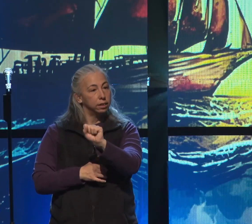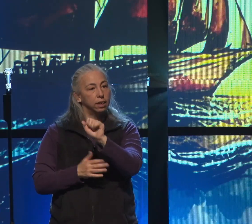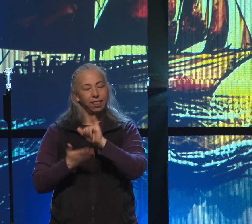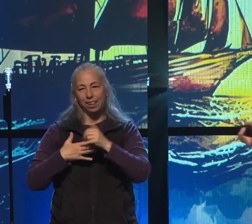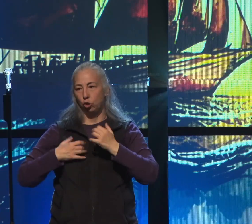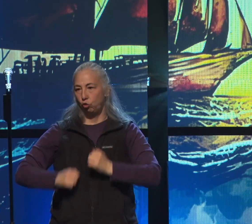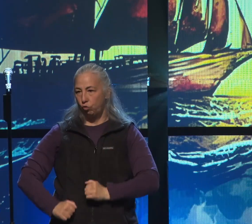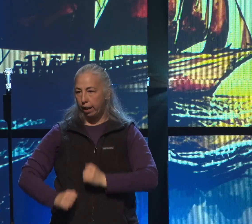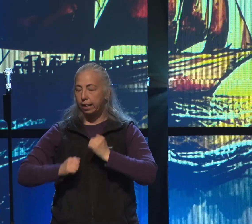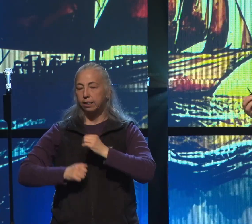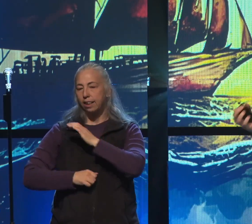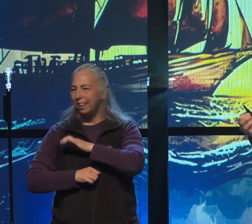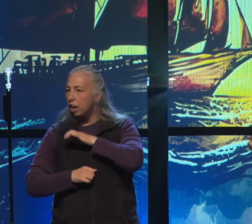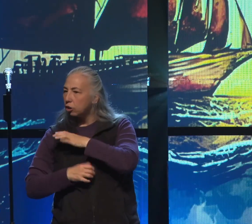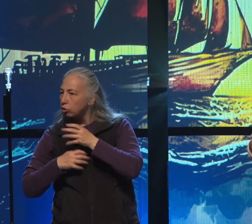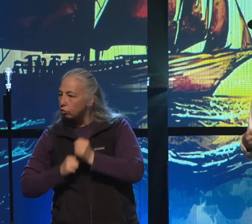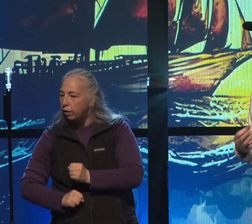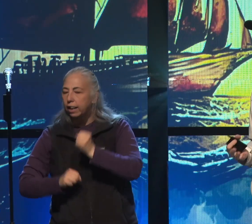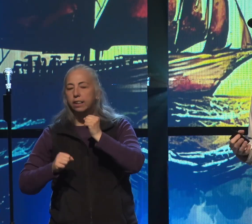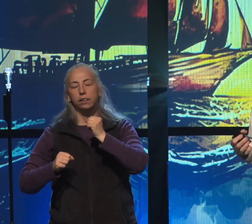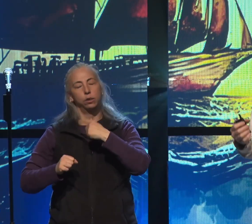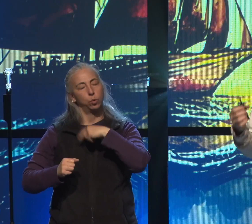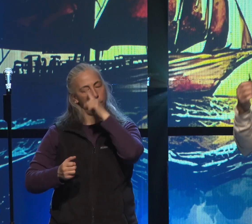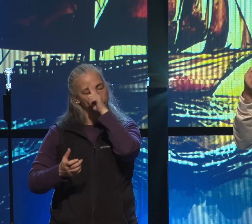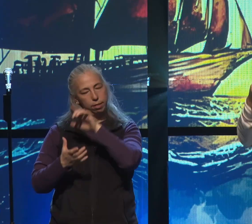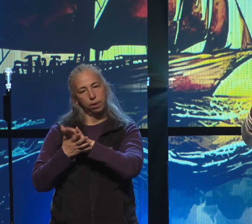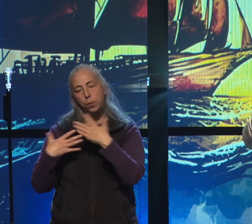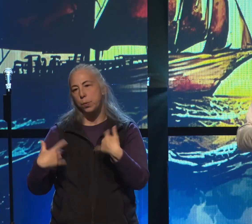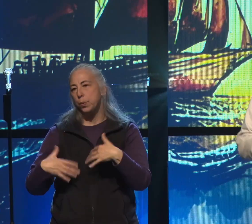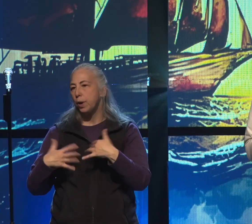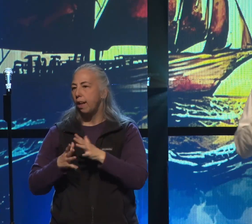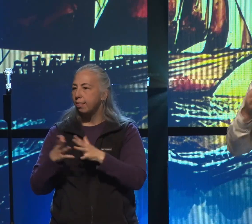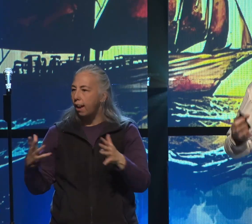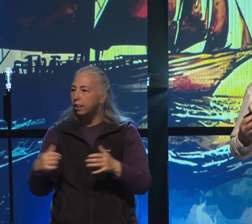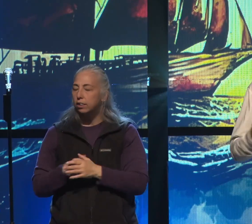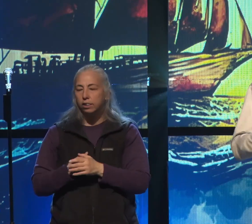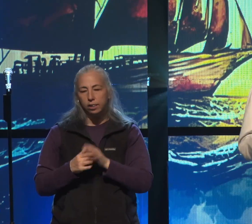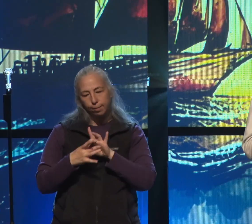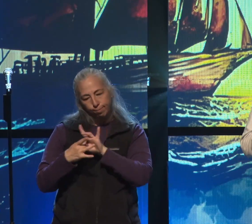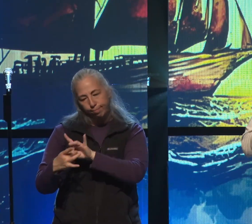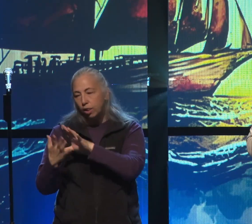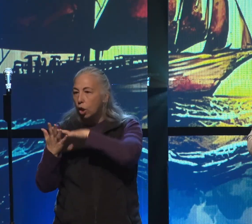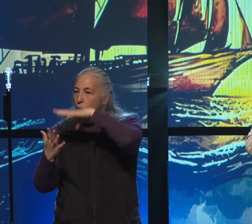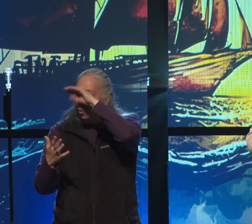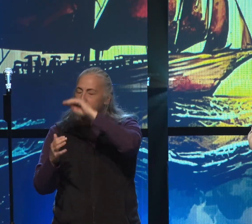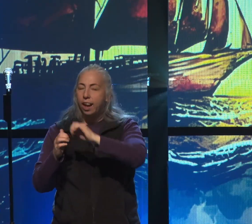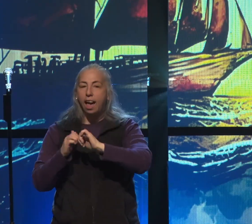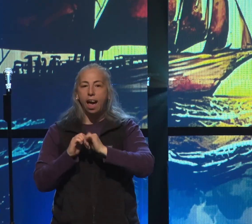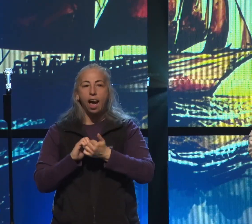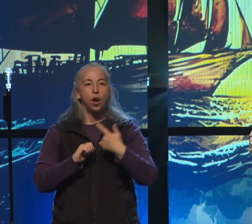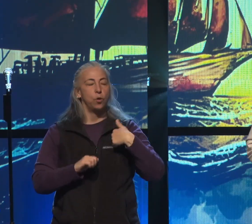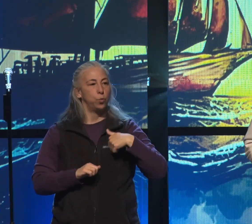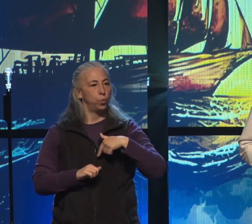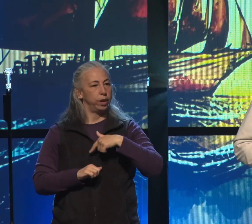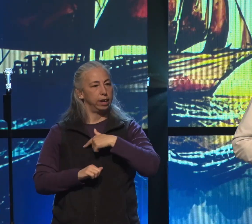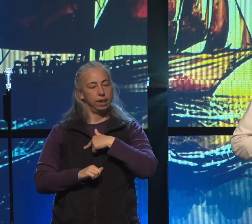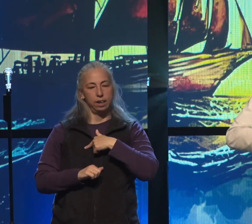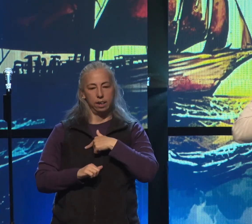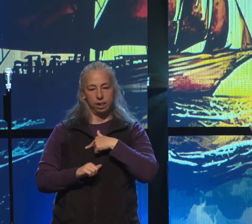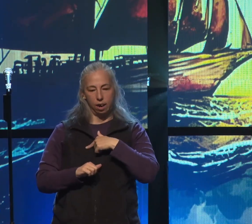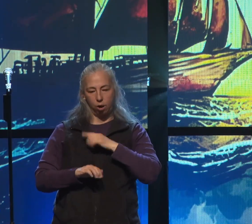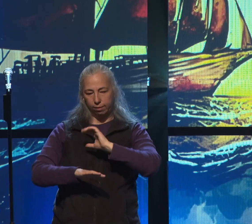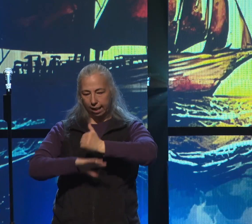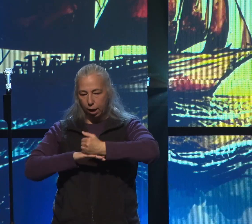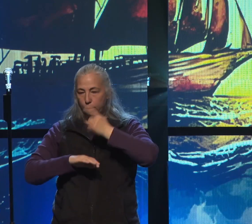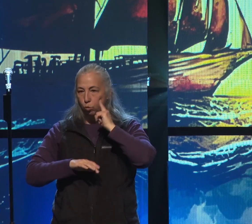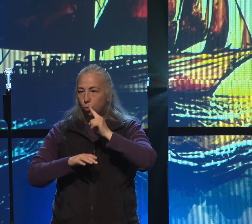times talk about character strengths. I'm a big believer in character strengths, leaning into those, learning what we're really kind of wired to be and